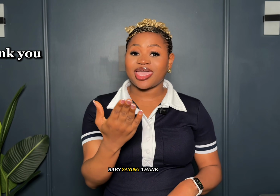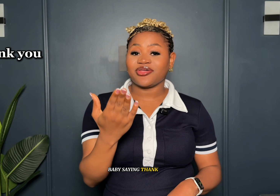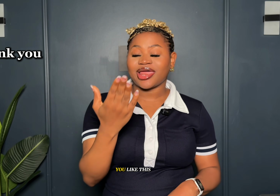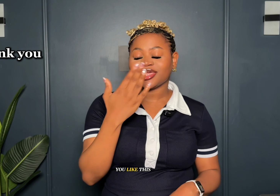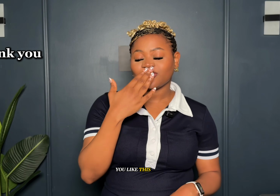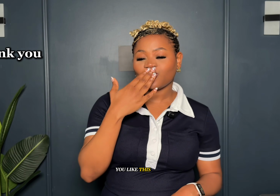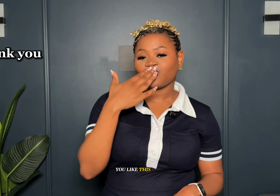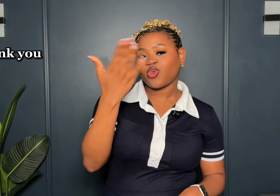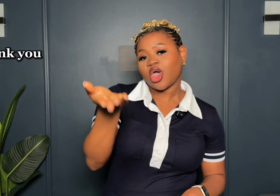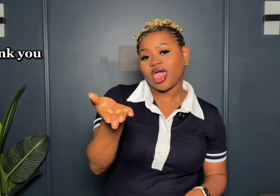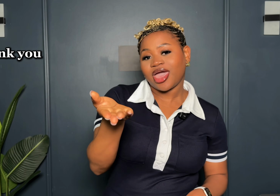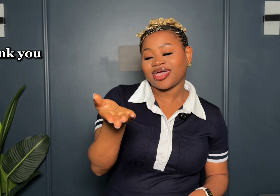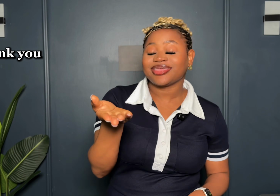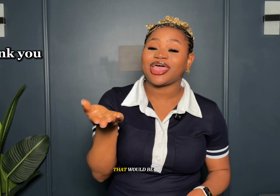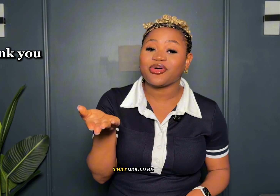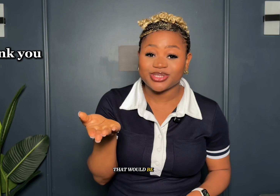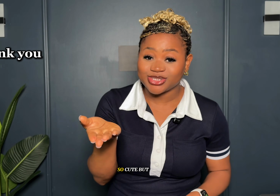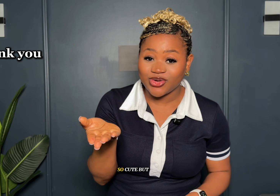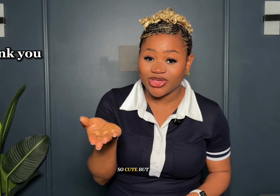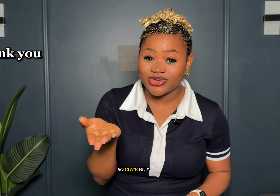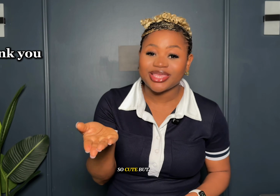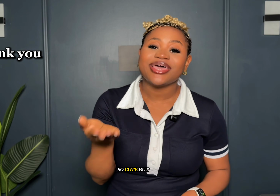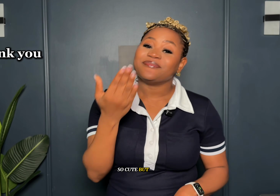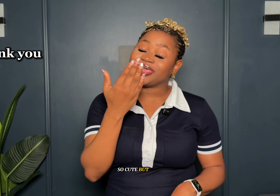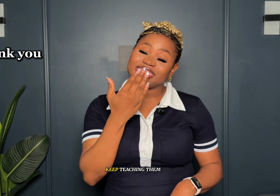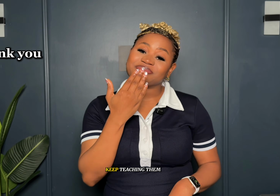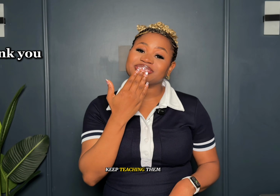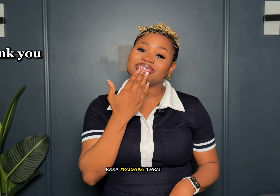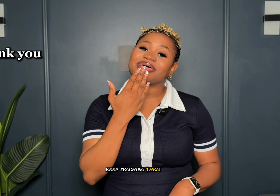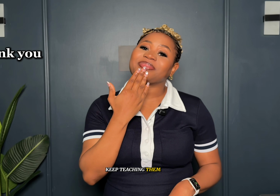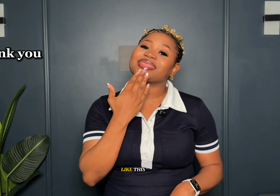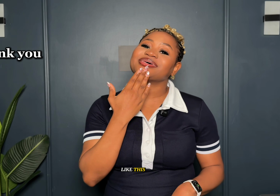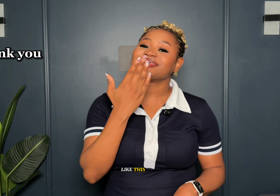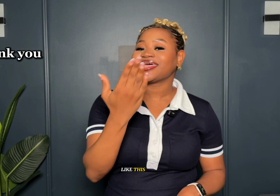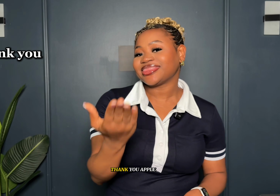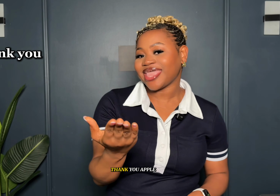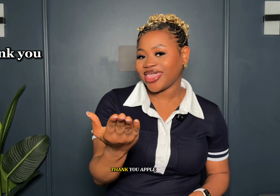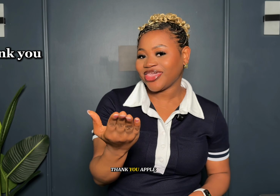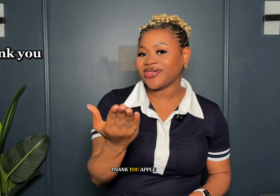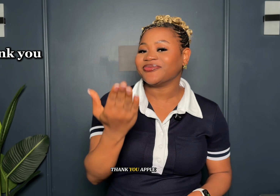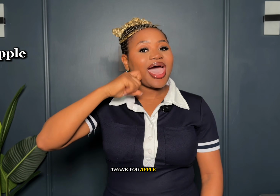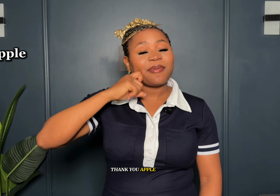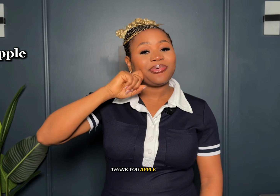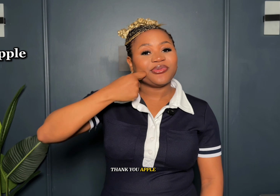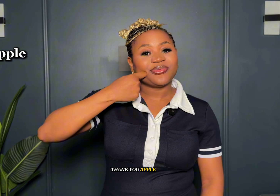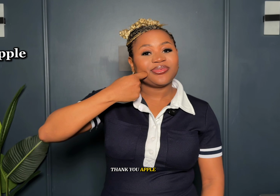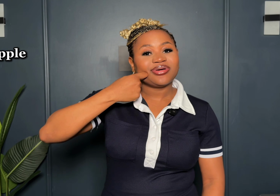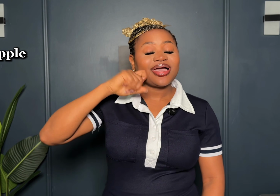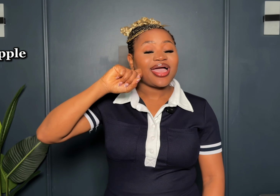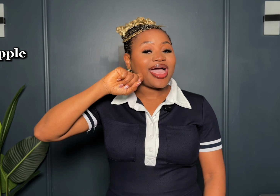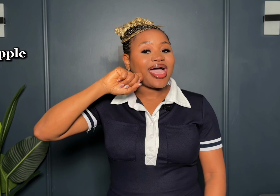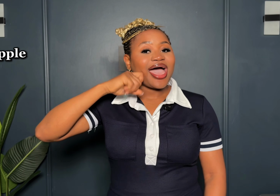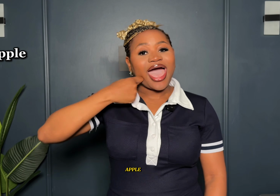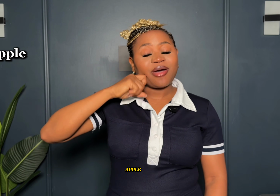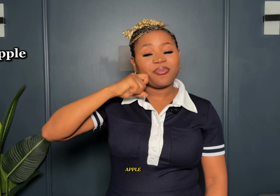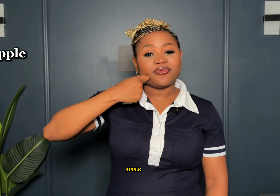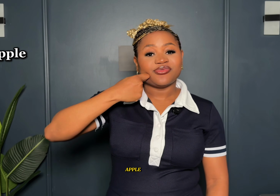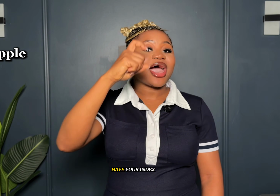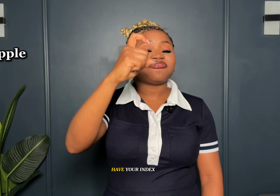you like this? That would be so cute. But you keep teaching them like this. Thank you. Apple. Apple. Have your